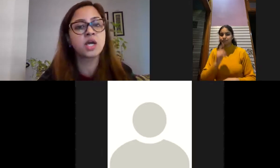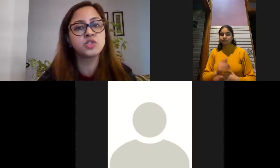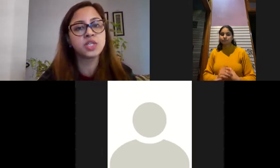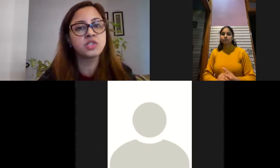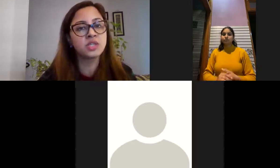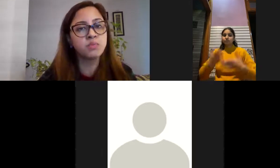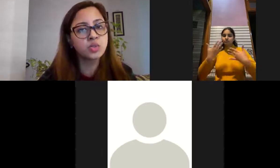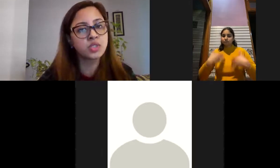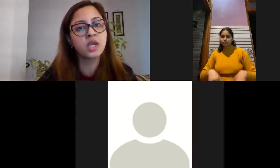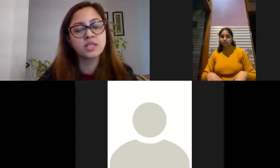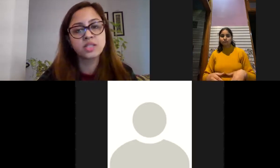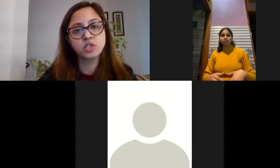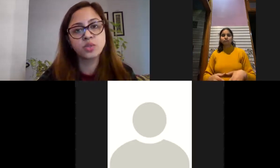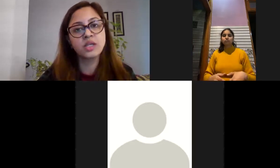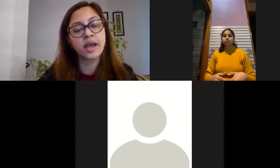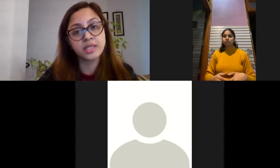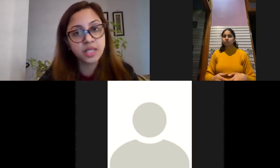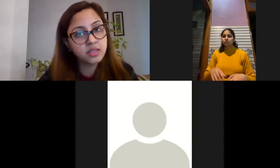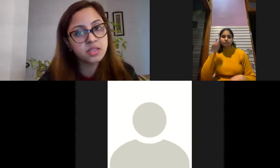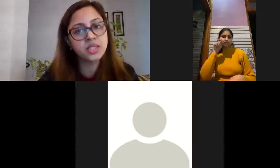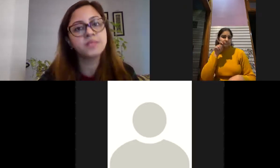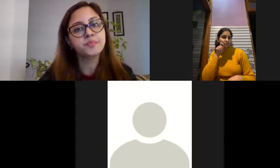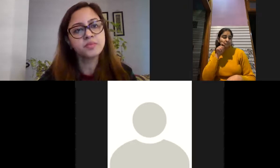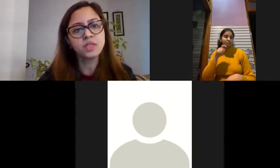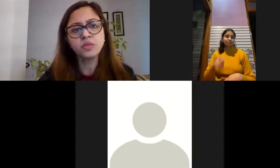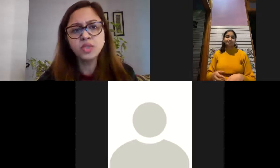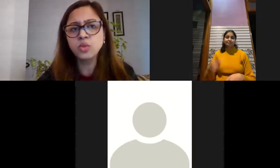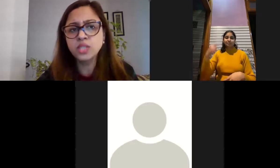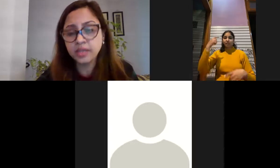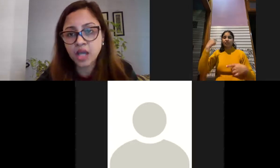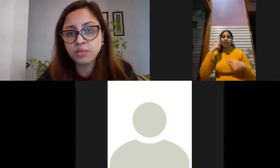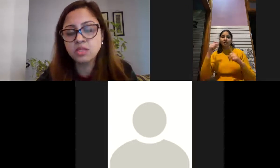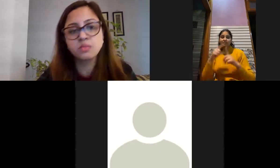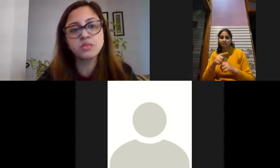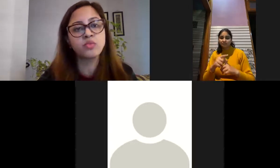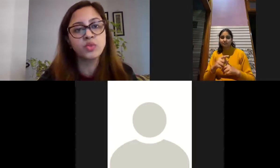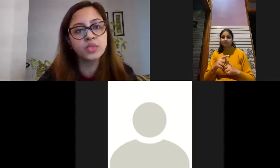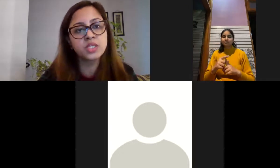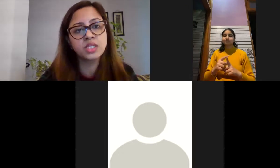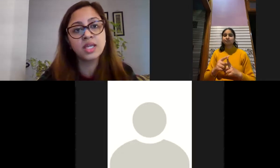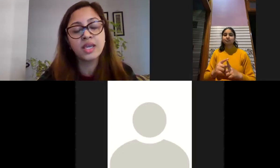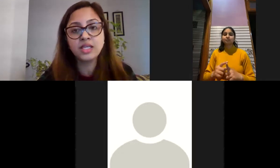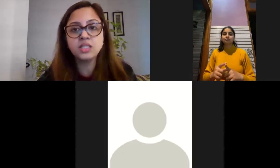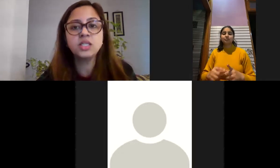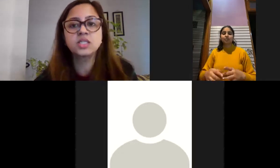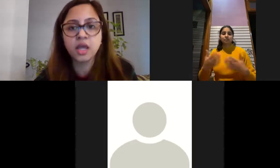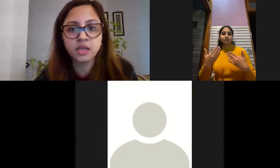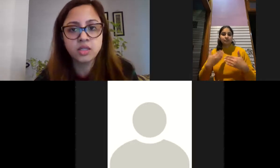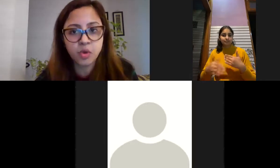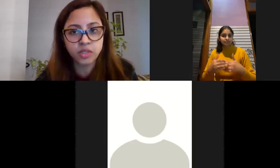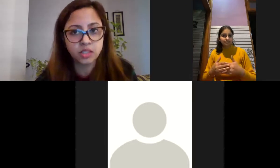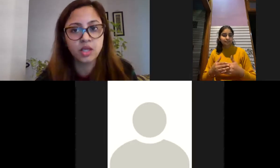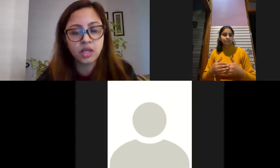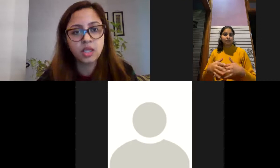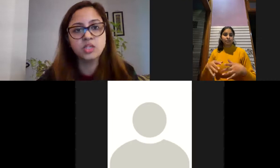the unchanging mute sexual identity with no dynamism or fluidity, is the